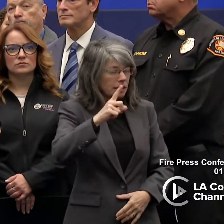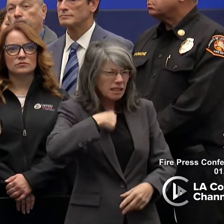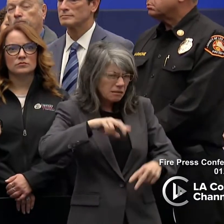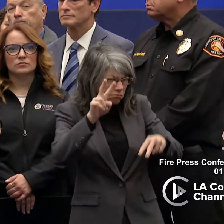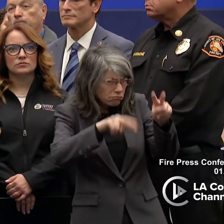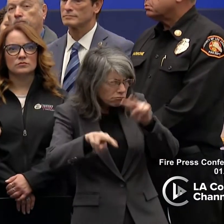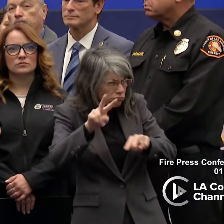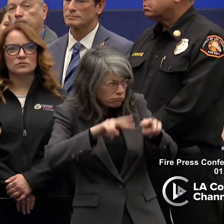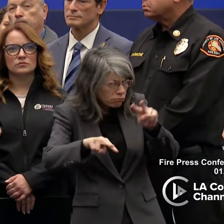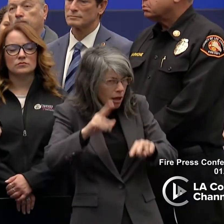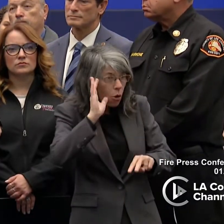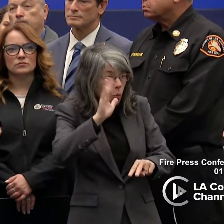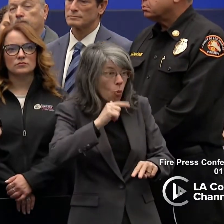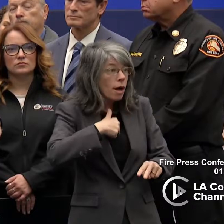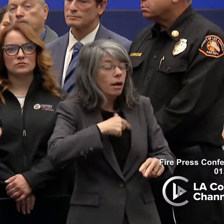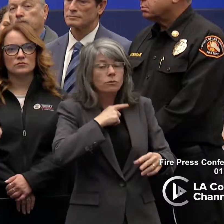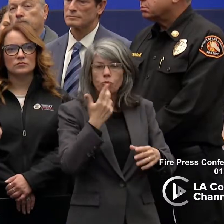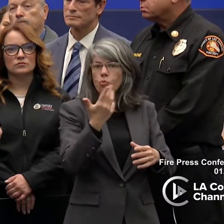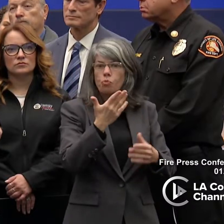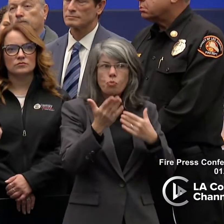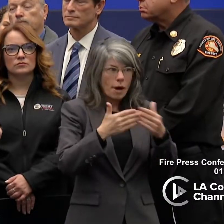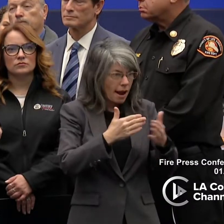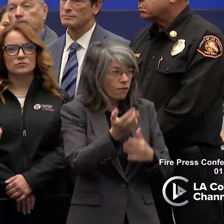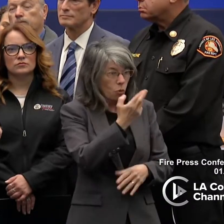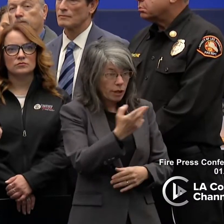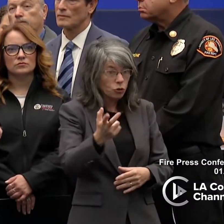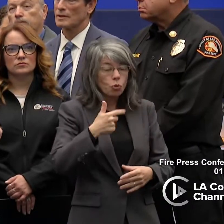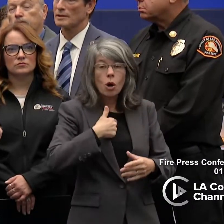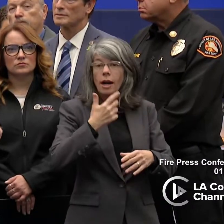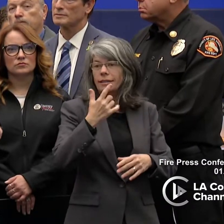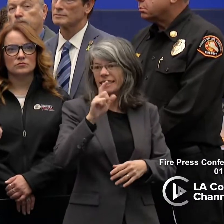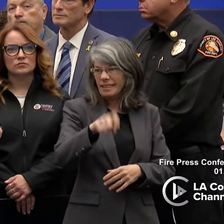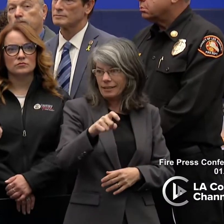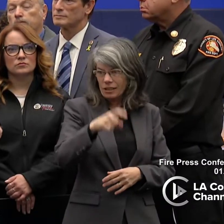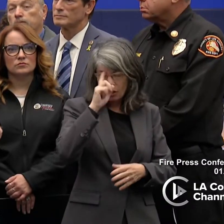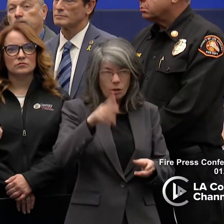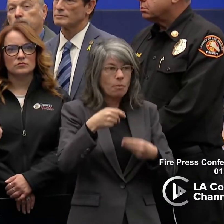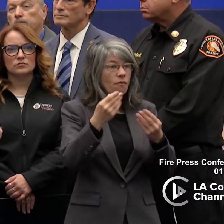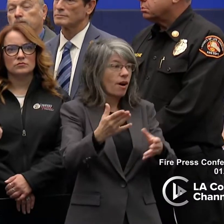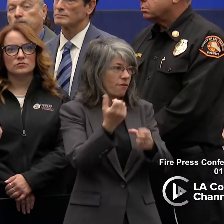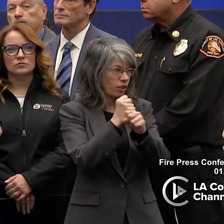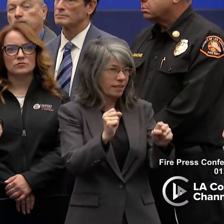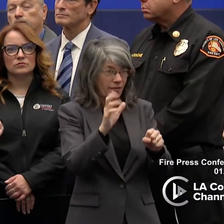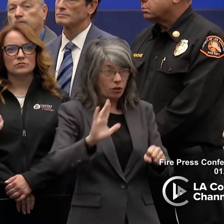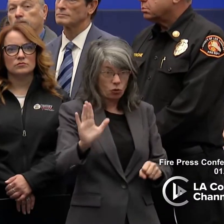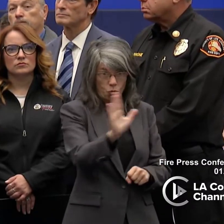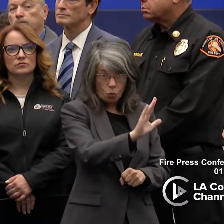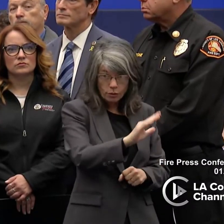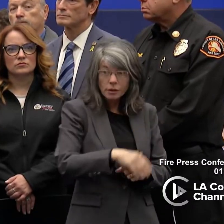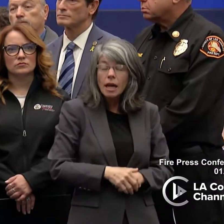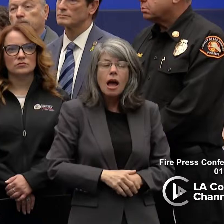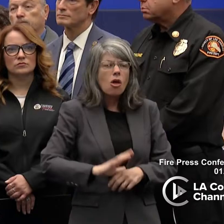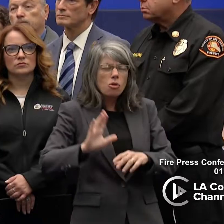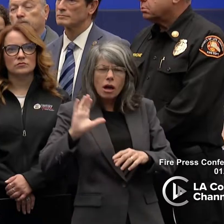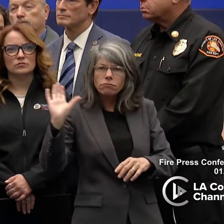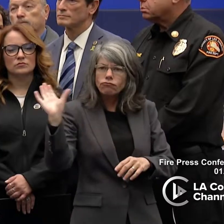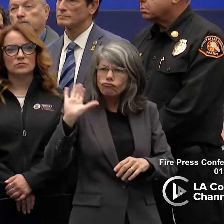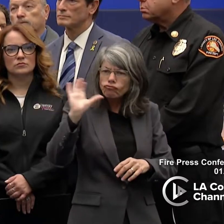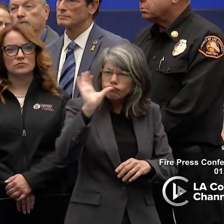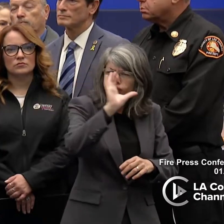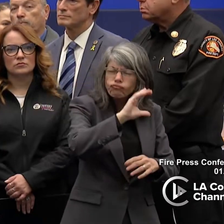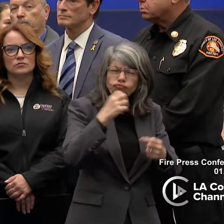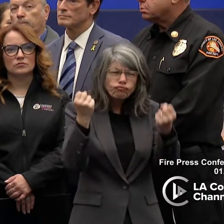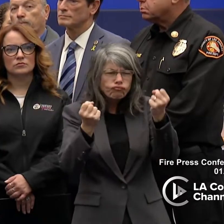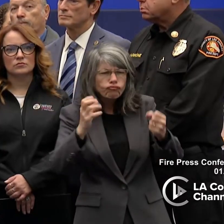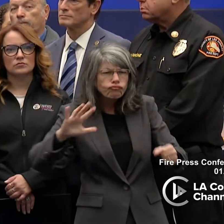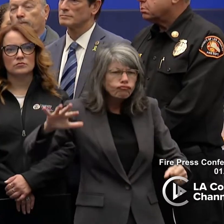tactical alert, and we've dedicated whatever resources are necessary to provide for your safety. LAPD officers are actively patrolling the areas around the